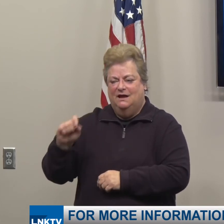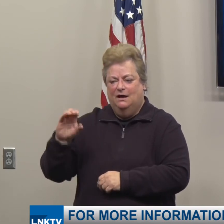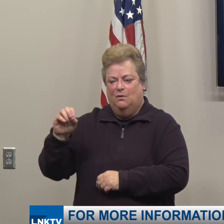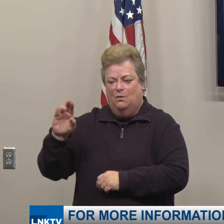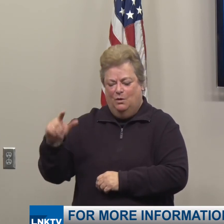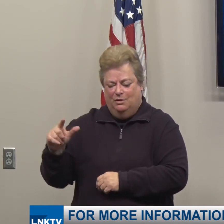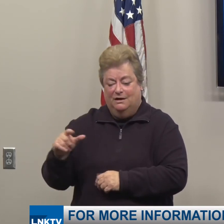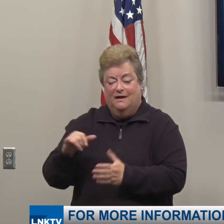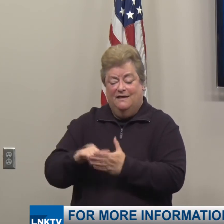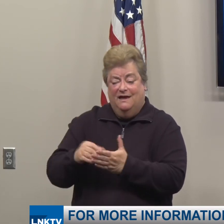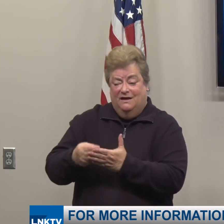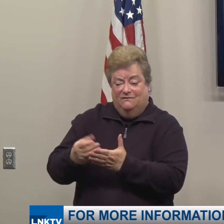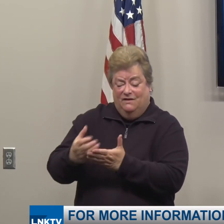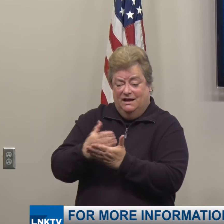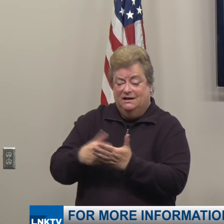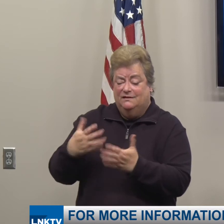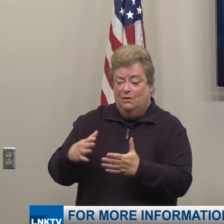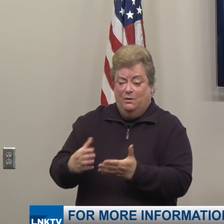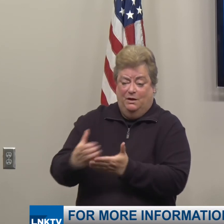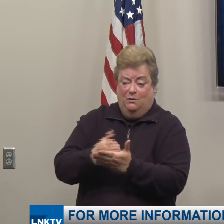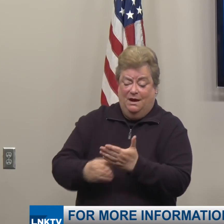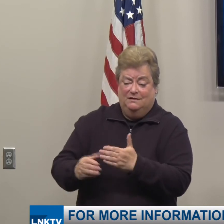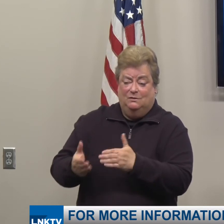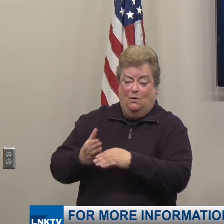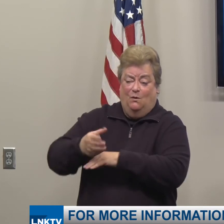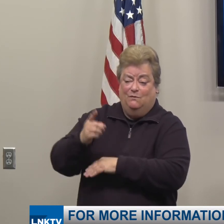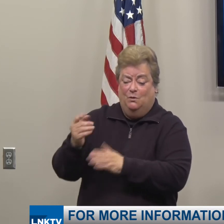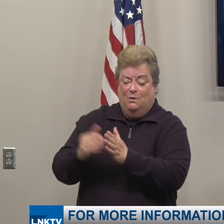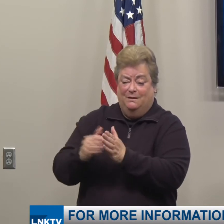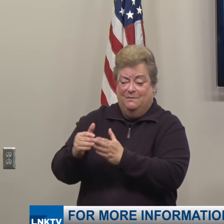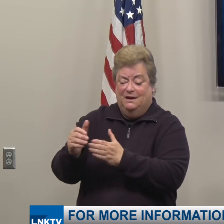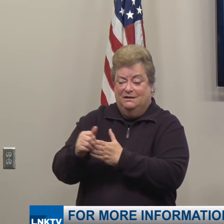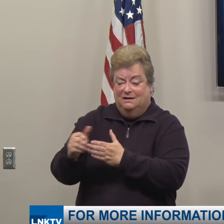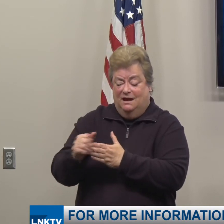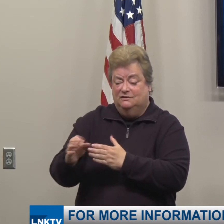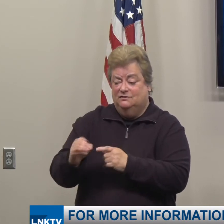So far, this fund has raised over $1 million and has granted